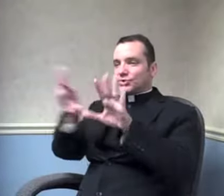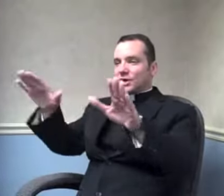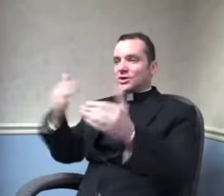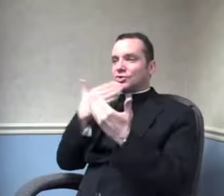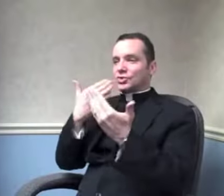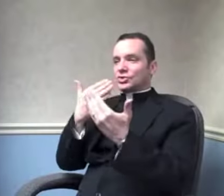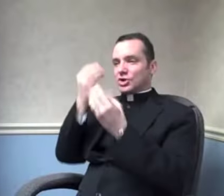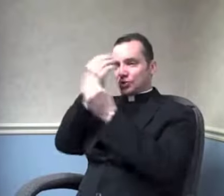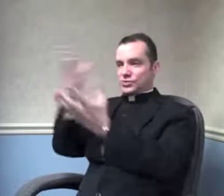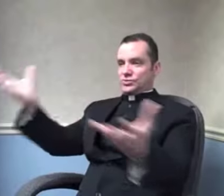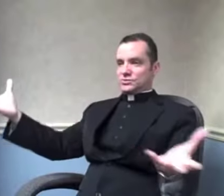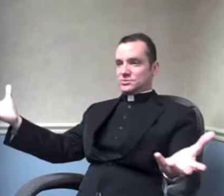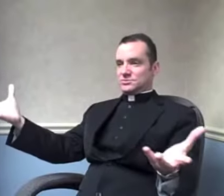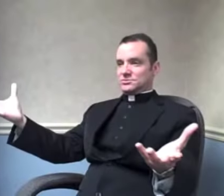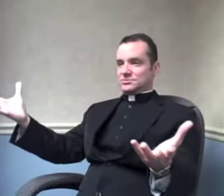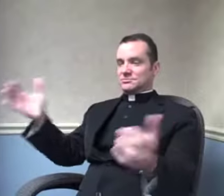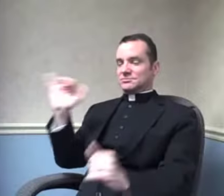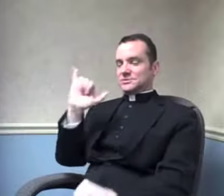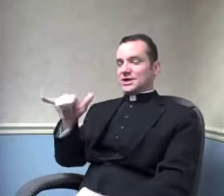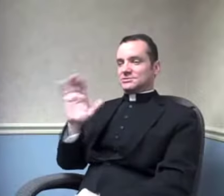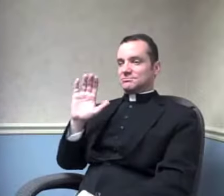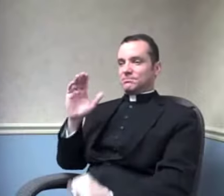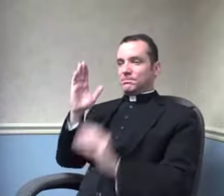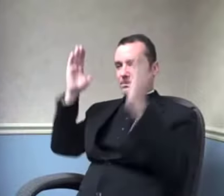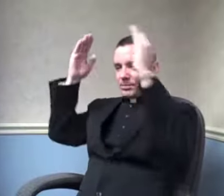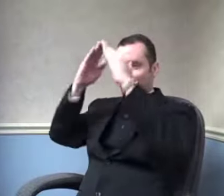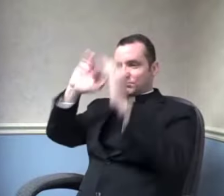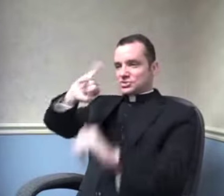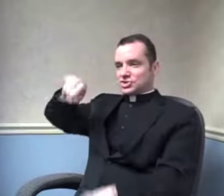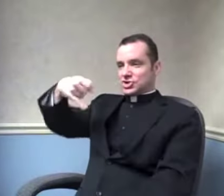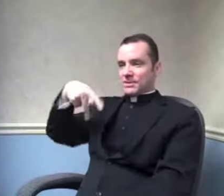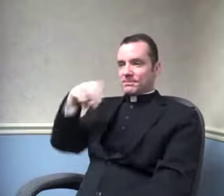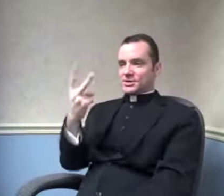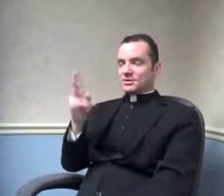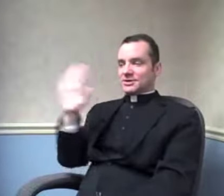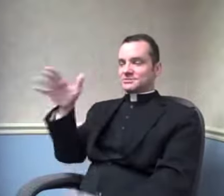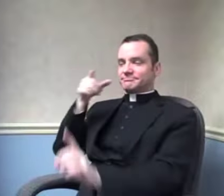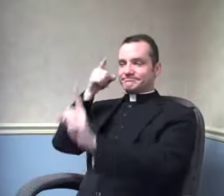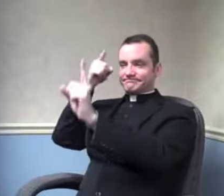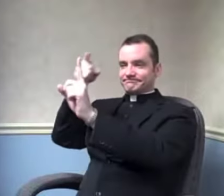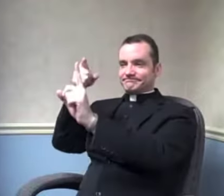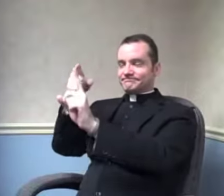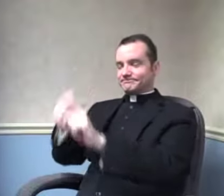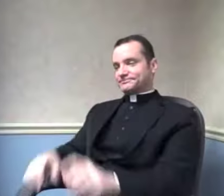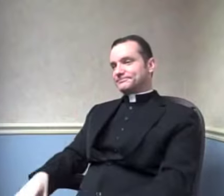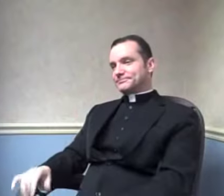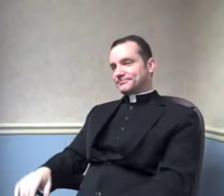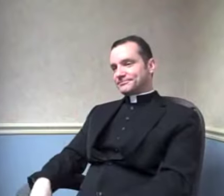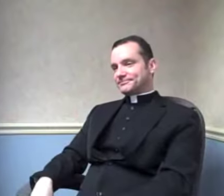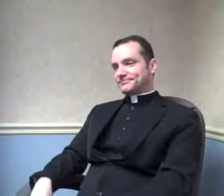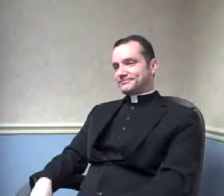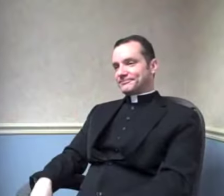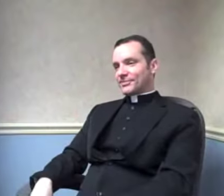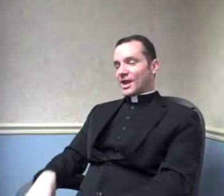as well and spread the good news. So that was Pope John Paul II's goal in setting it